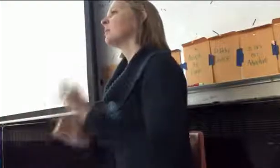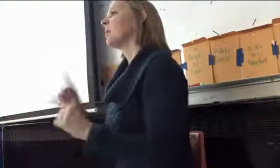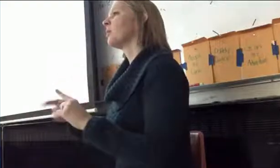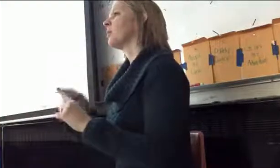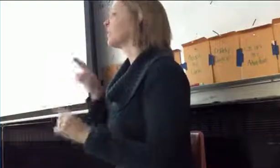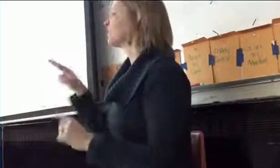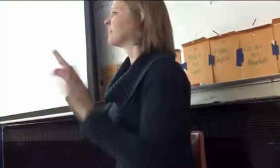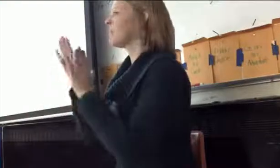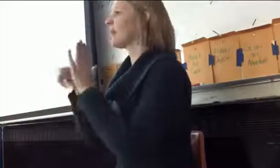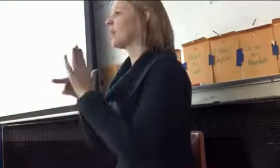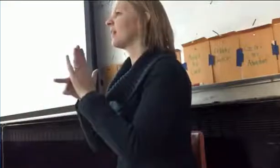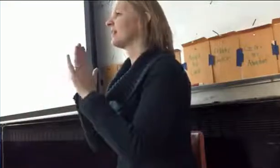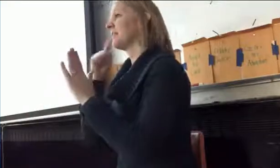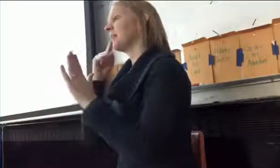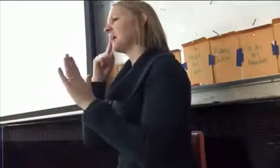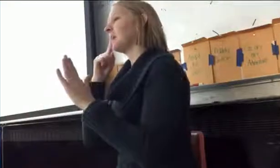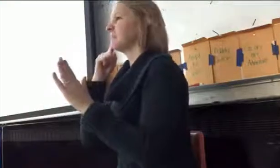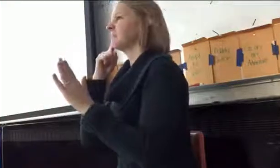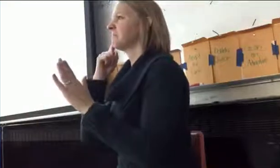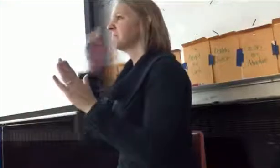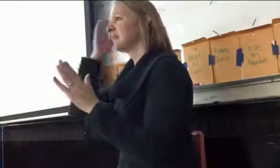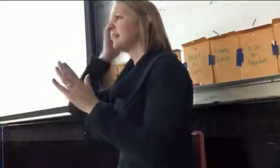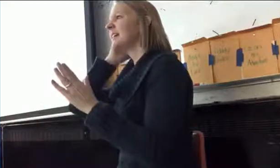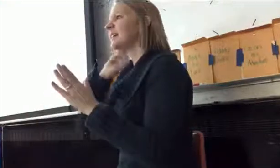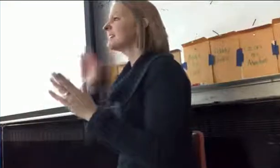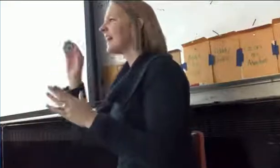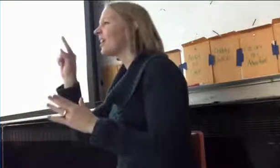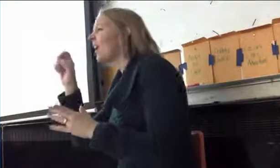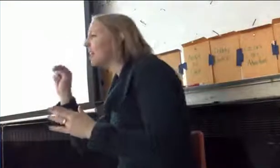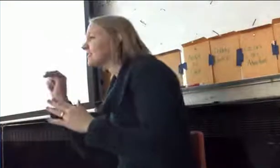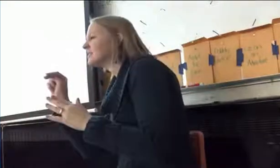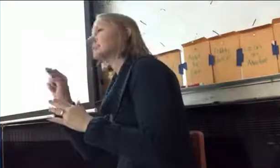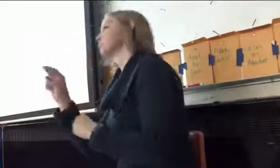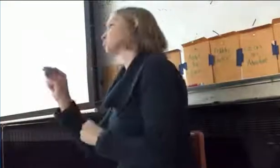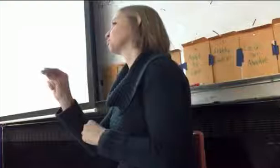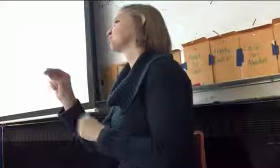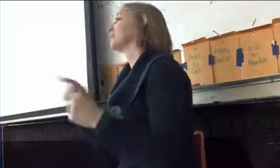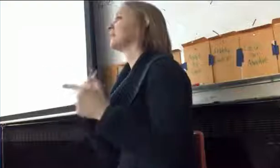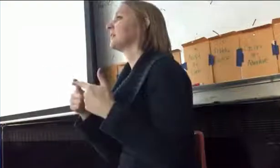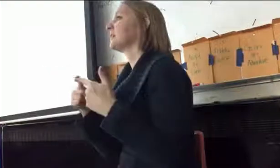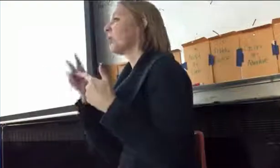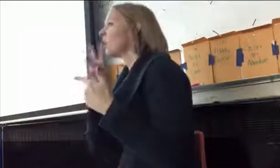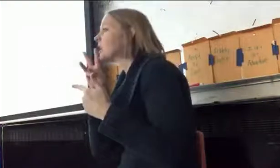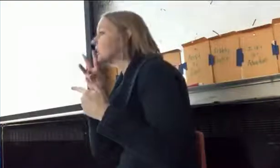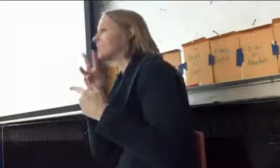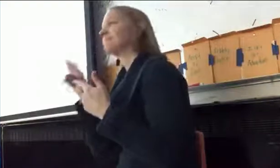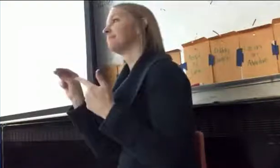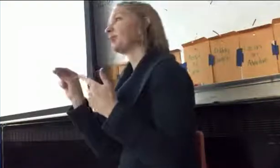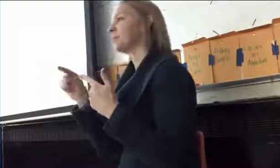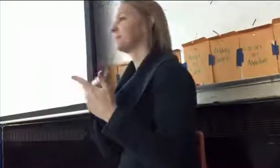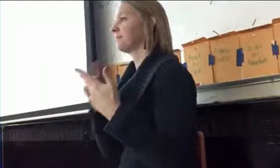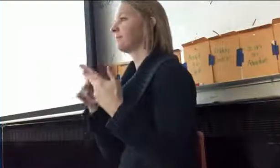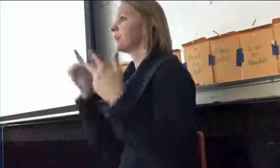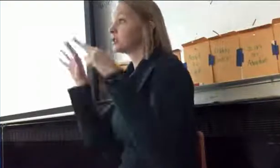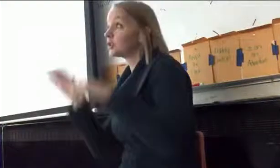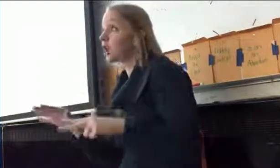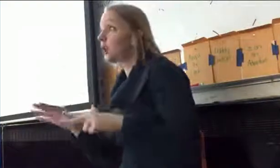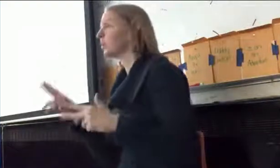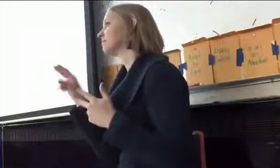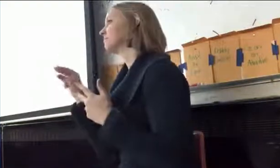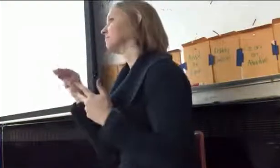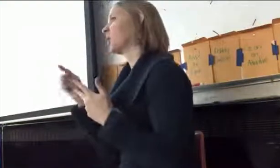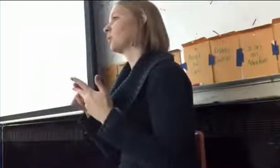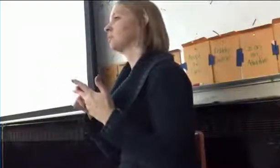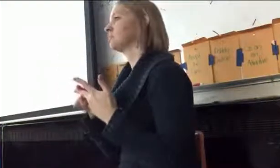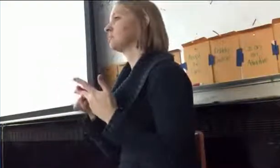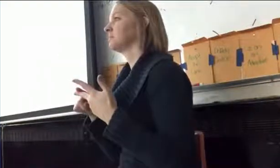they look at the background, they think a couple things. They think, is it cotton? No. Is it water? No. Is it snow? No. It's